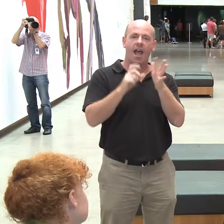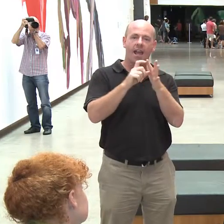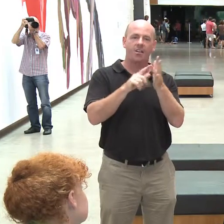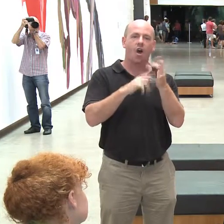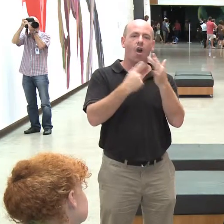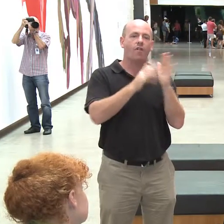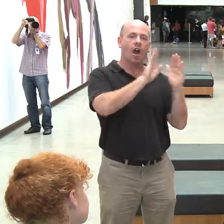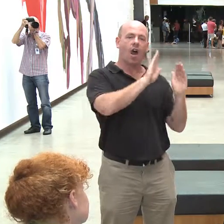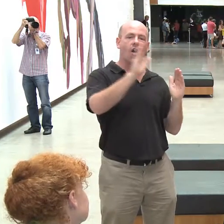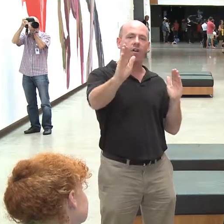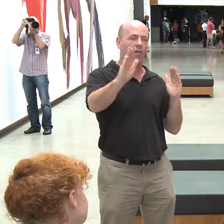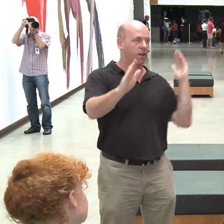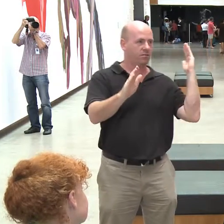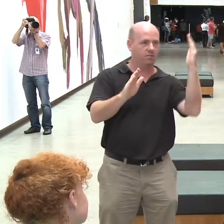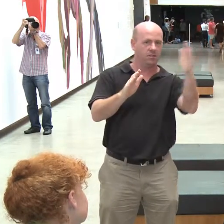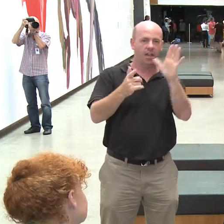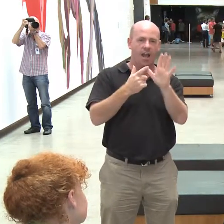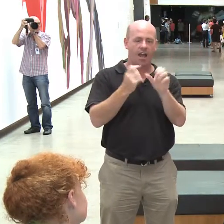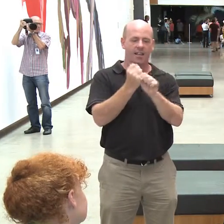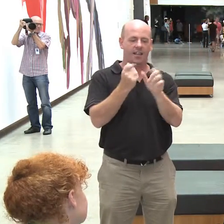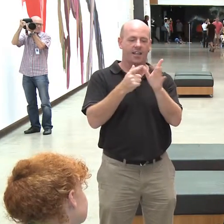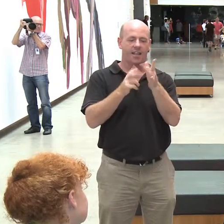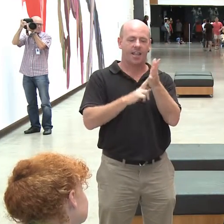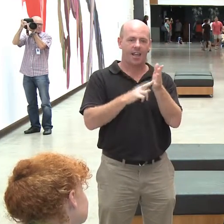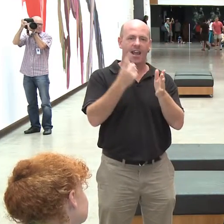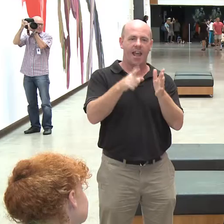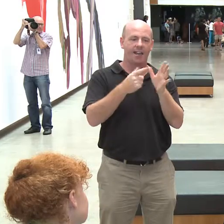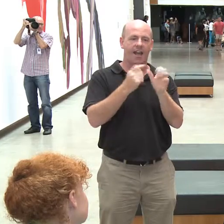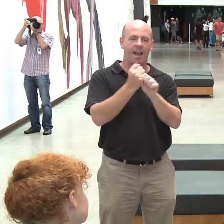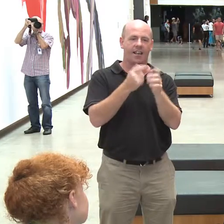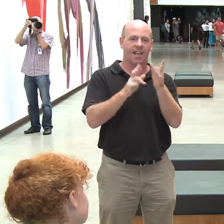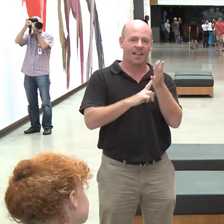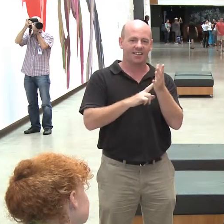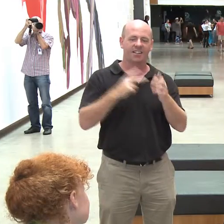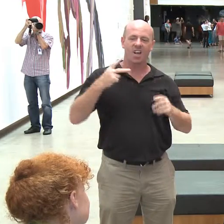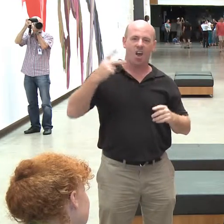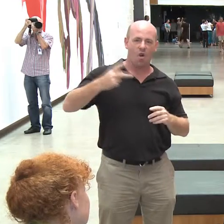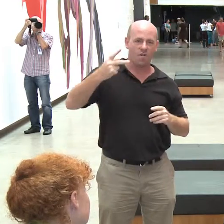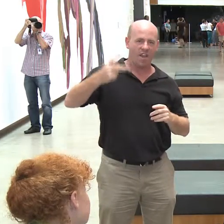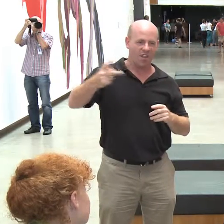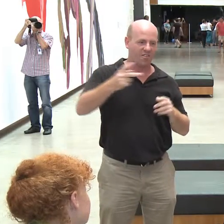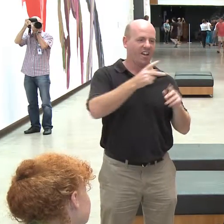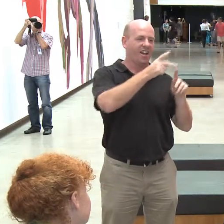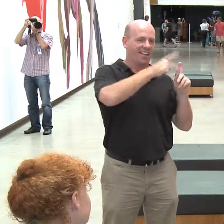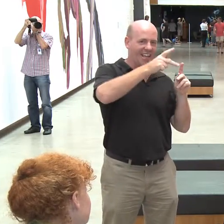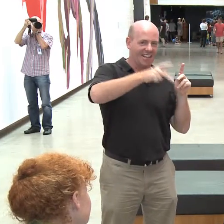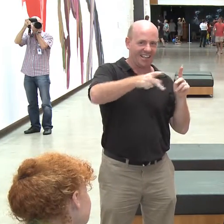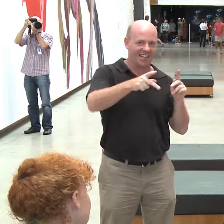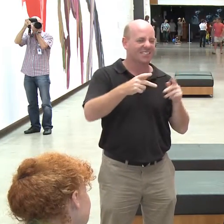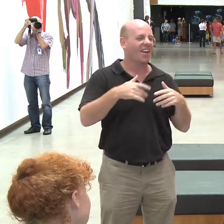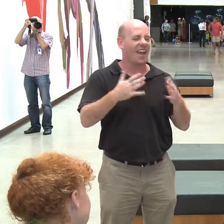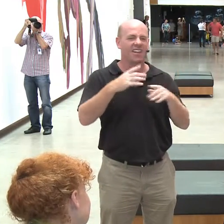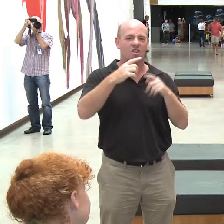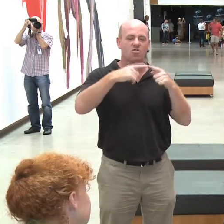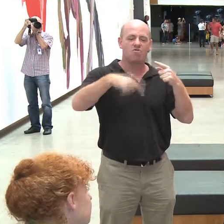and... Again and again. Again and again down the other. I mean, there are obviously... any repetitive task is